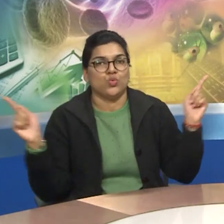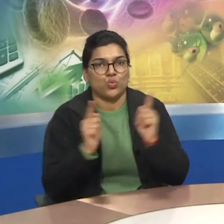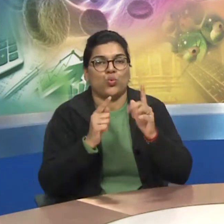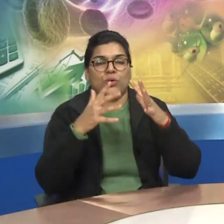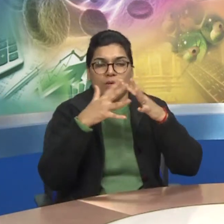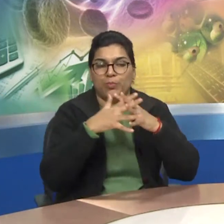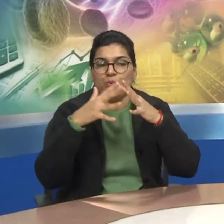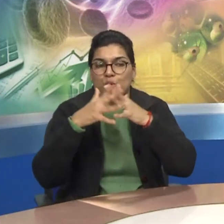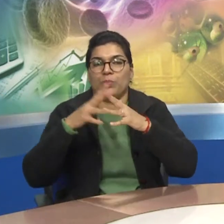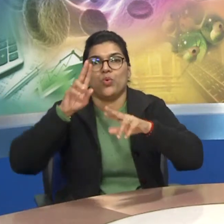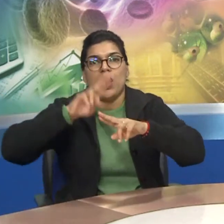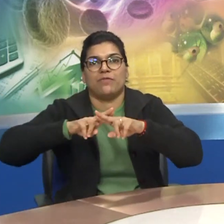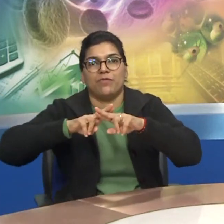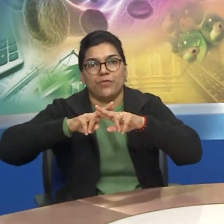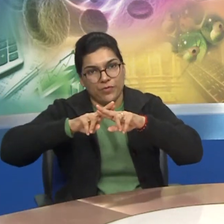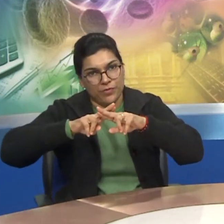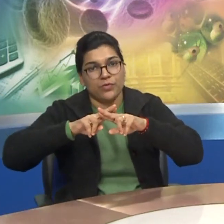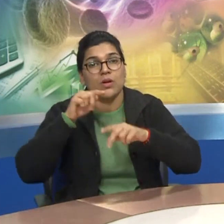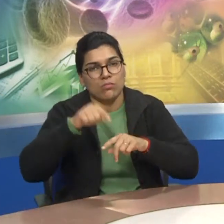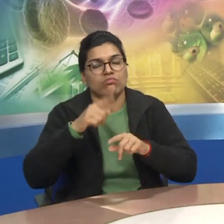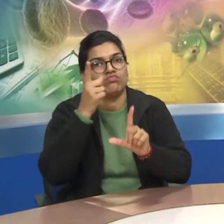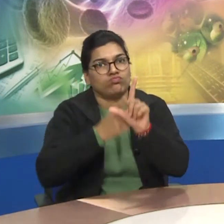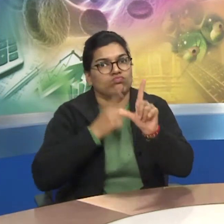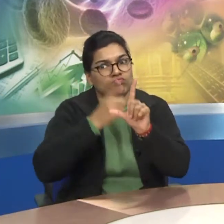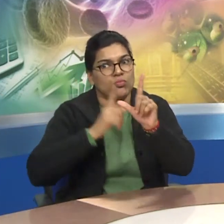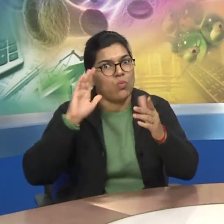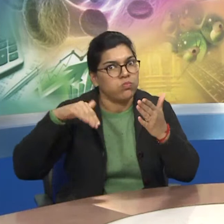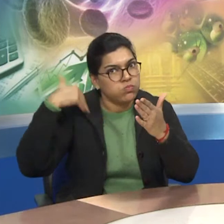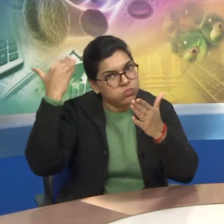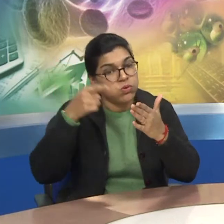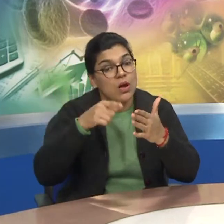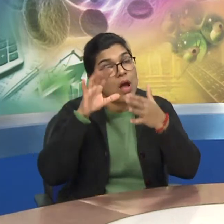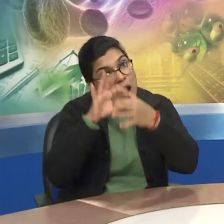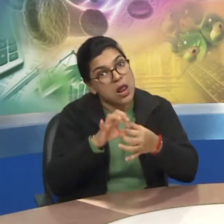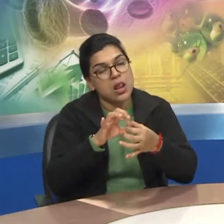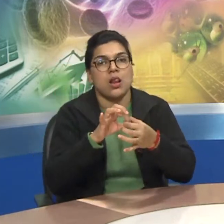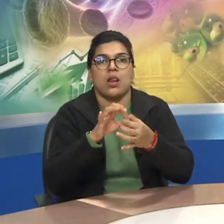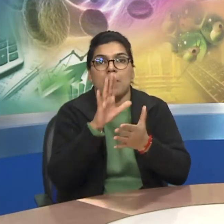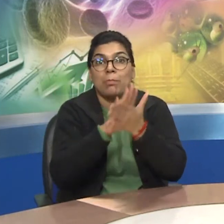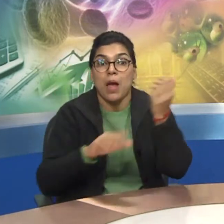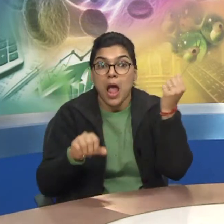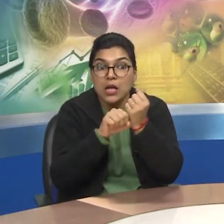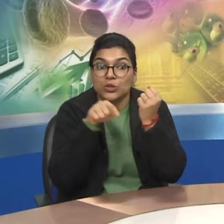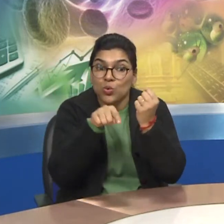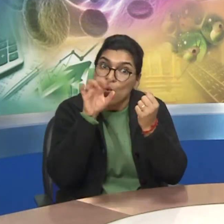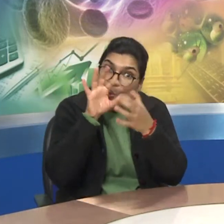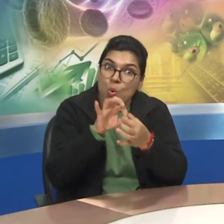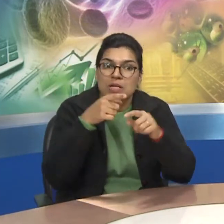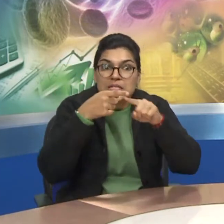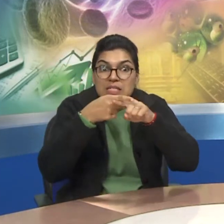And it is held every year on the last Saturday of the March month.